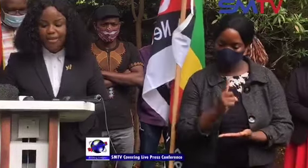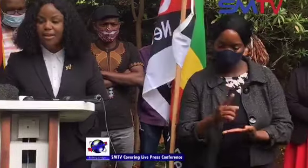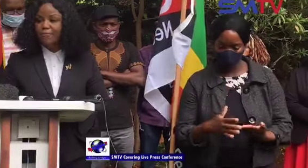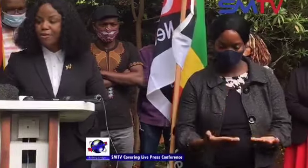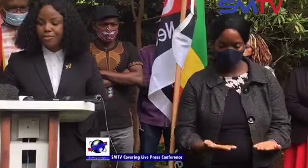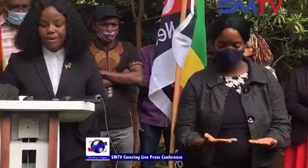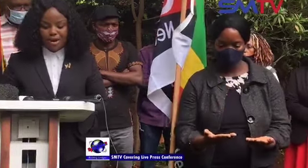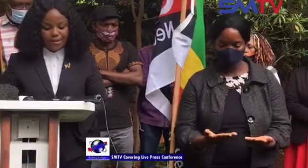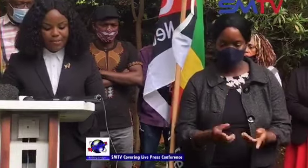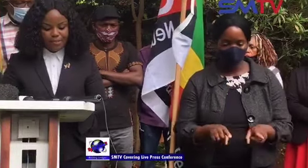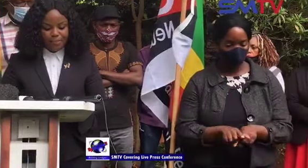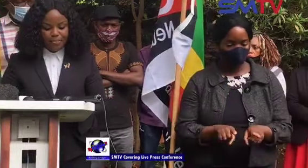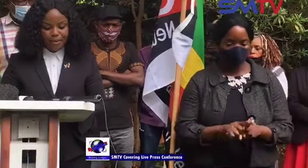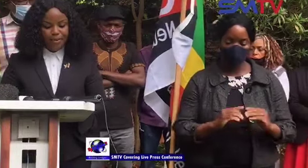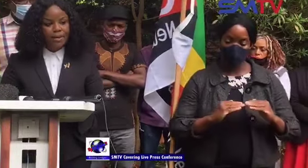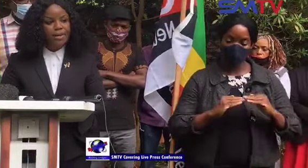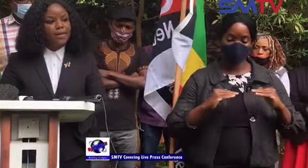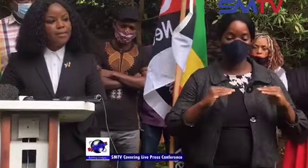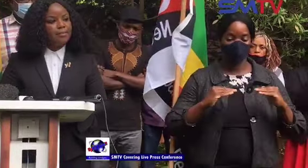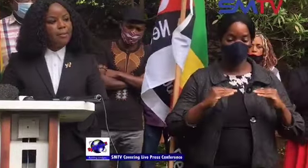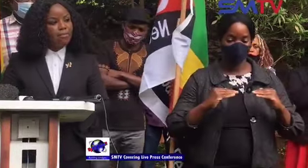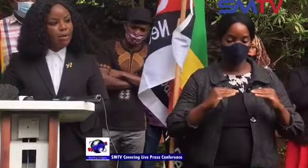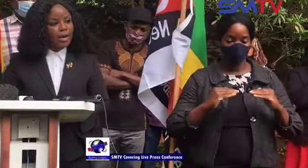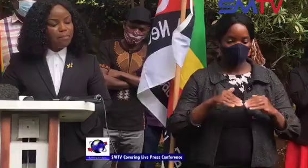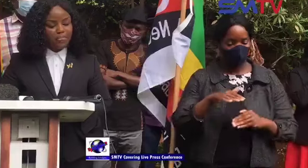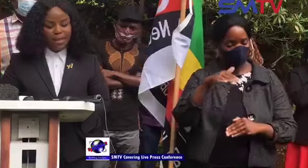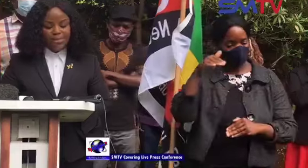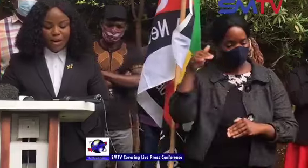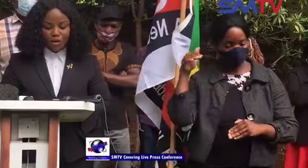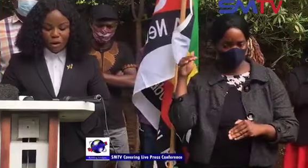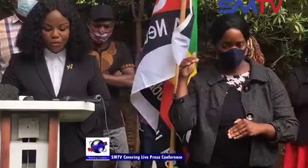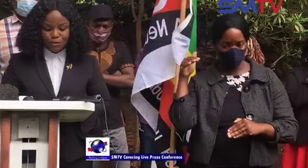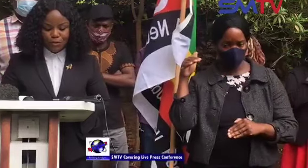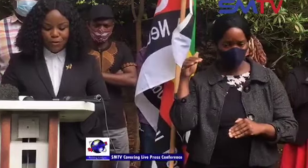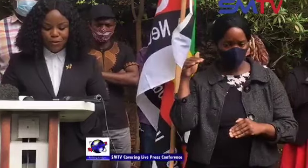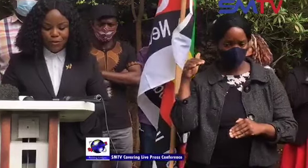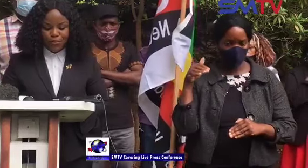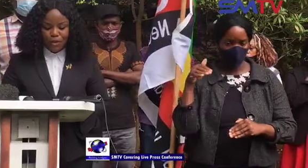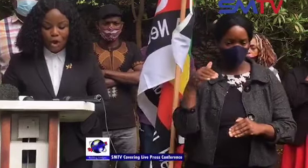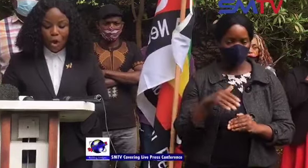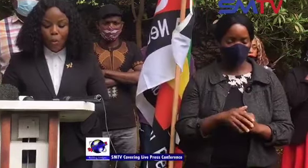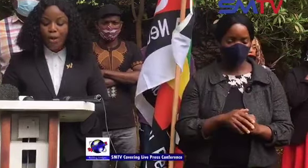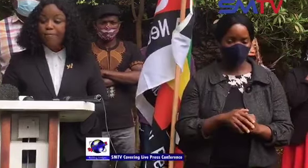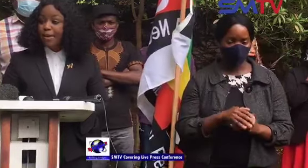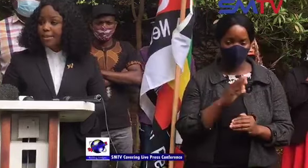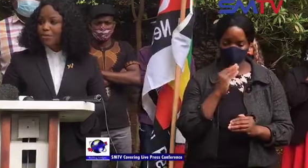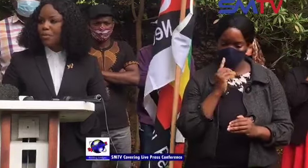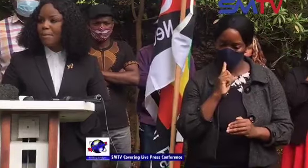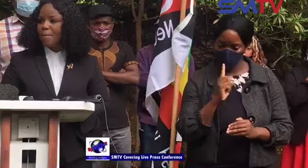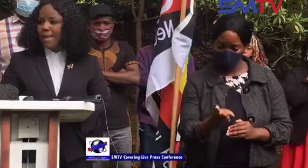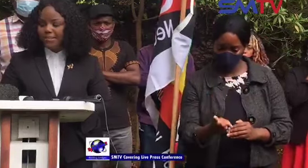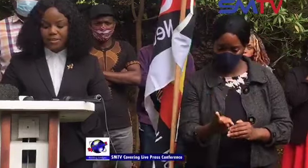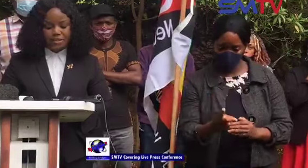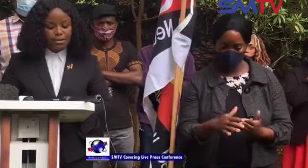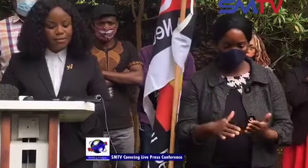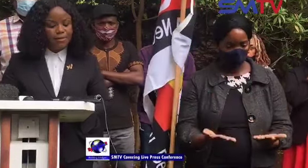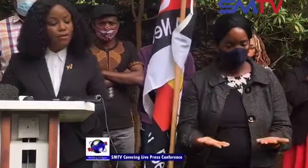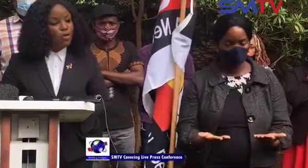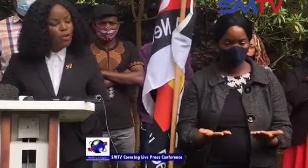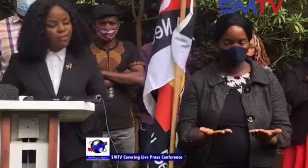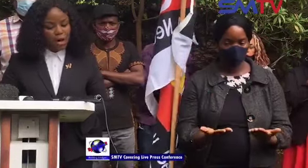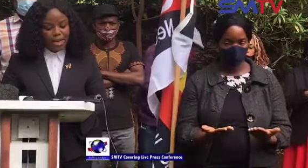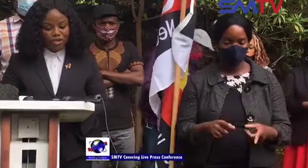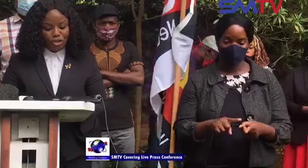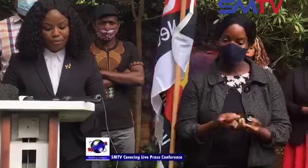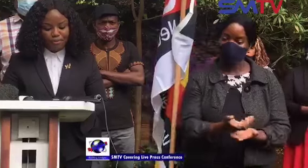that, a few remarks. Zimbabwe is at a crossroads. We are faced with a battle for